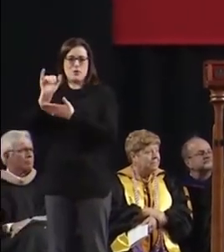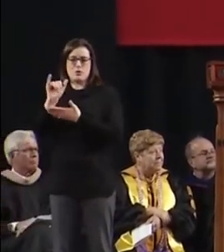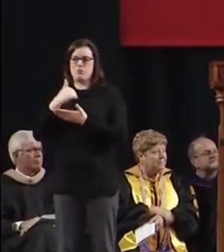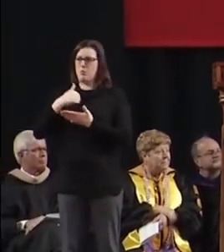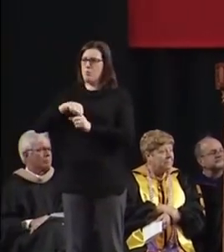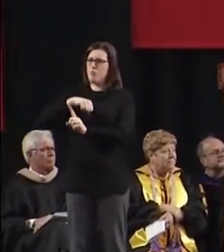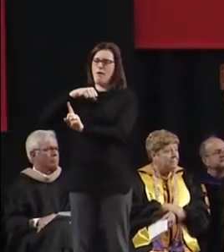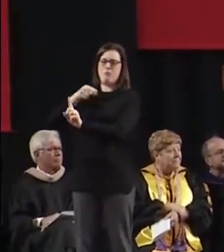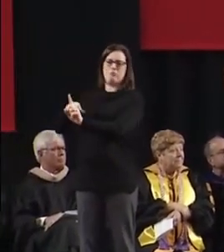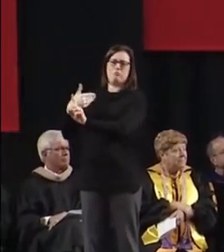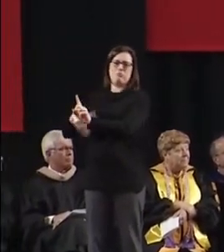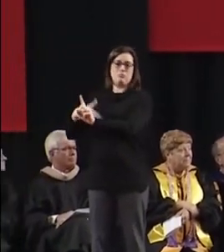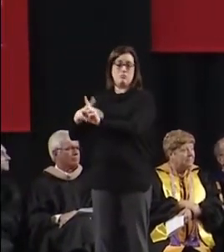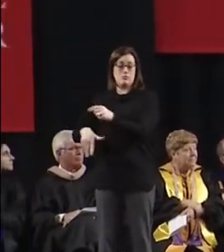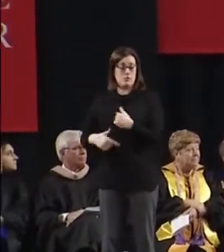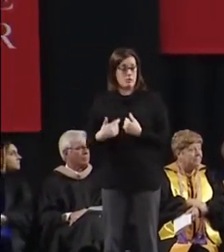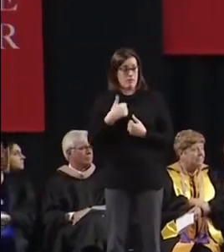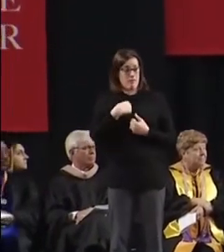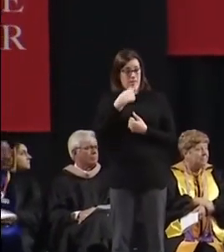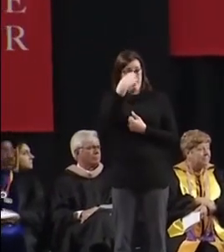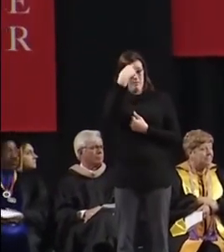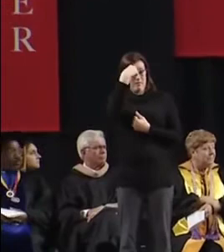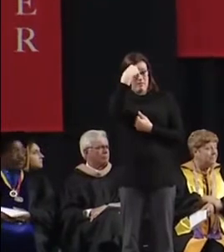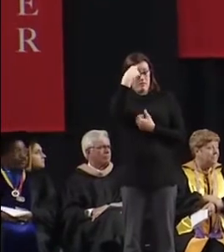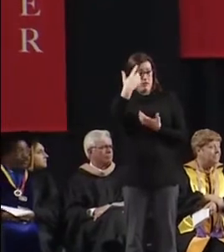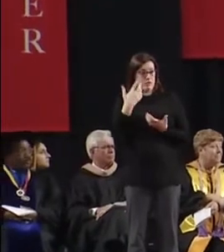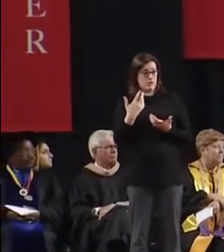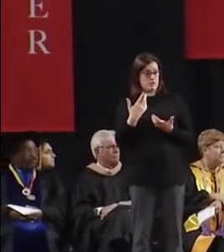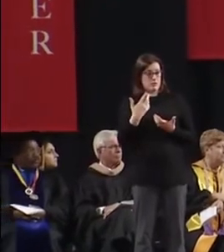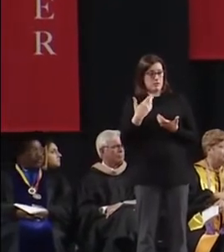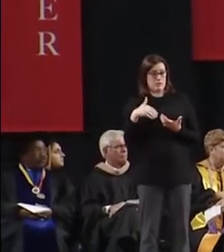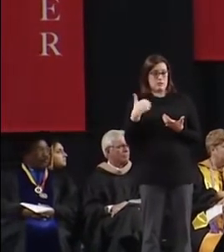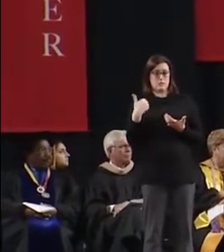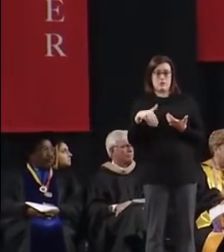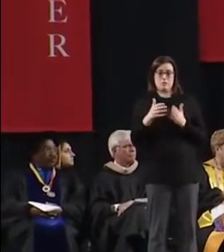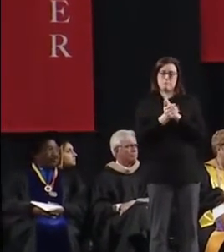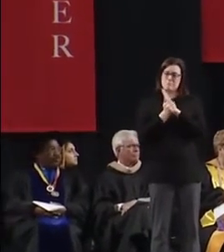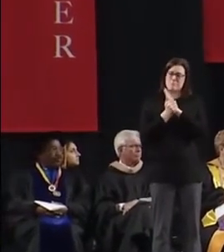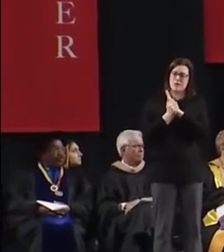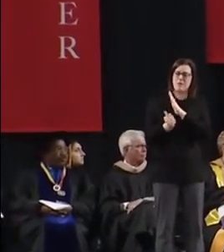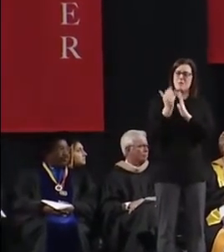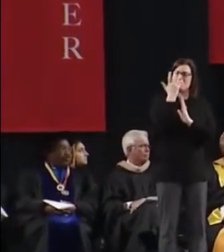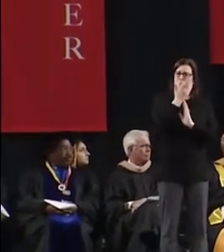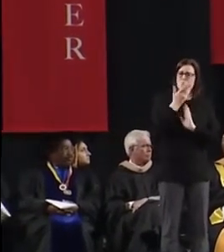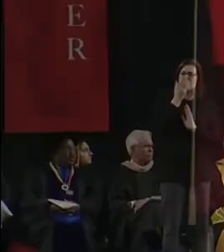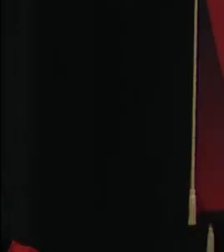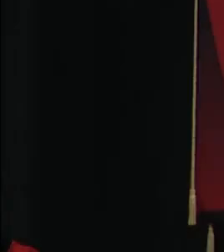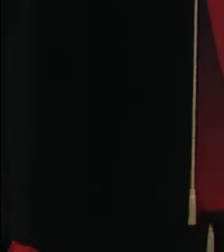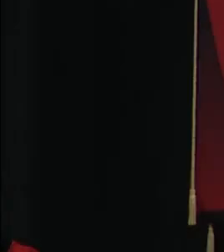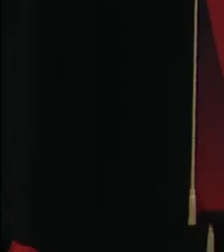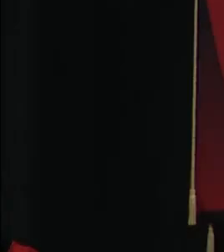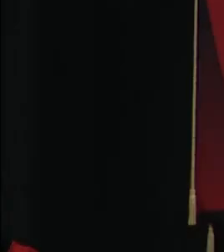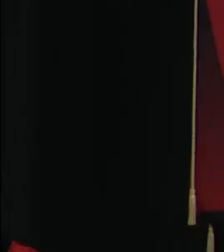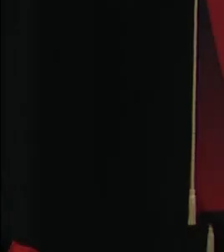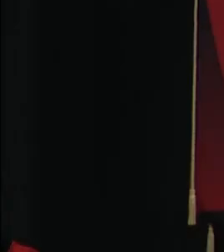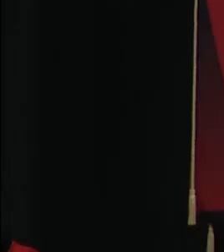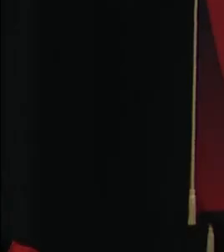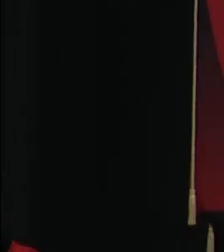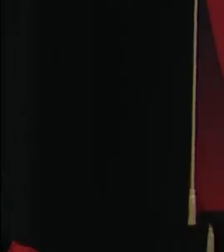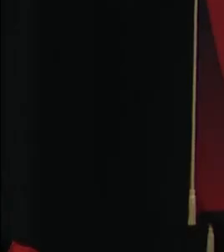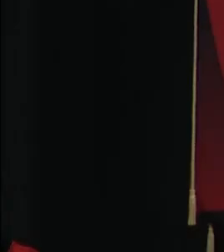son. I never imagined I would have an incredibly talented, beautiful wife who is a very successful